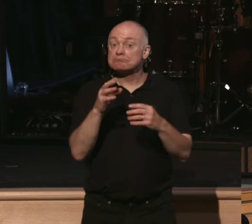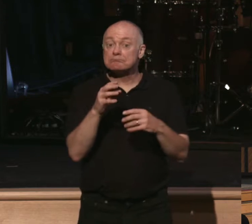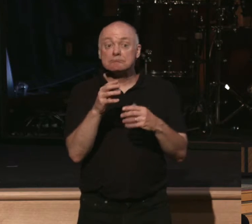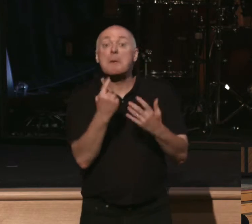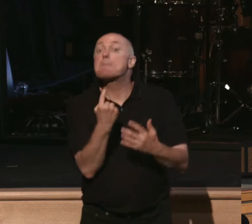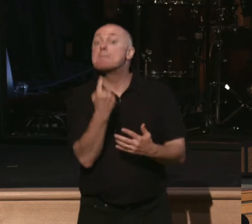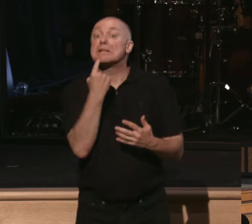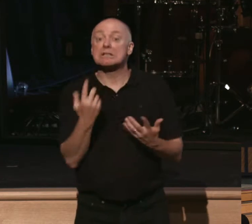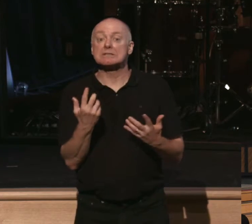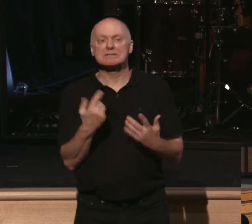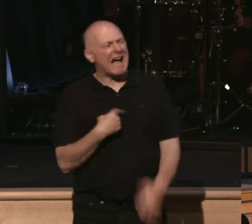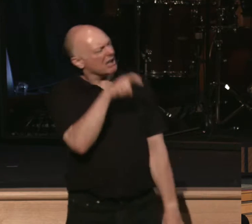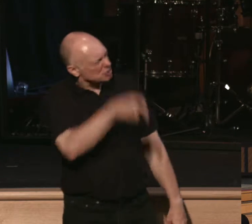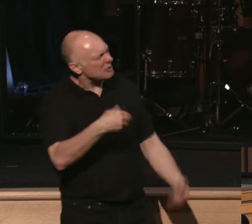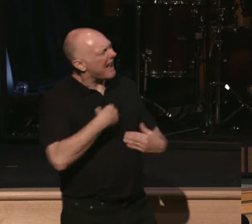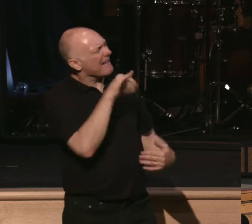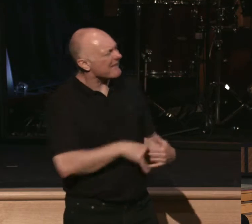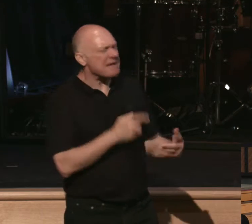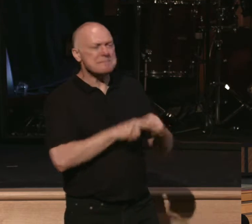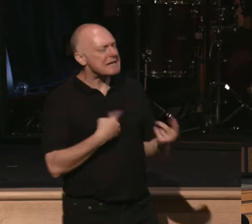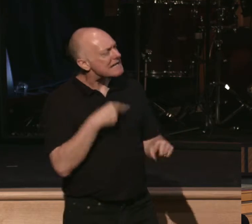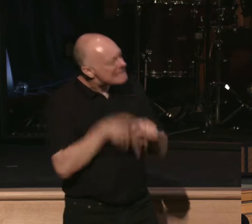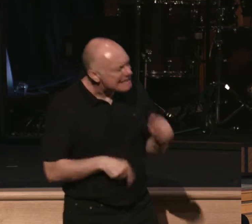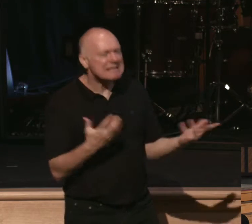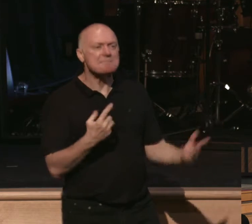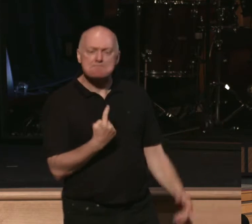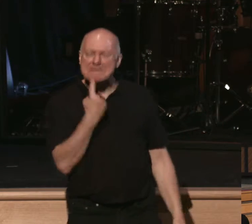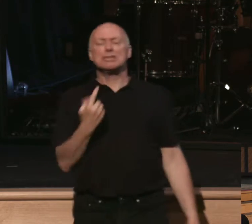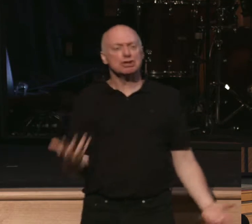Bitterness. I should have that thing, but I can't.